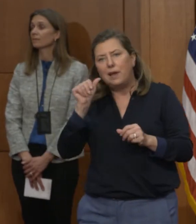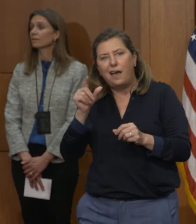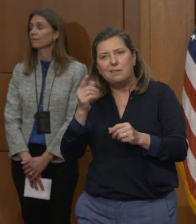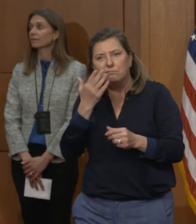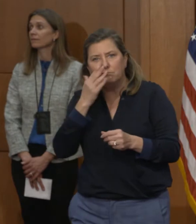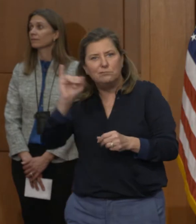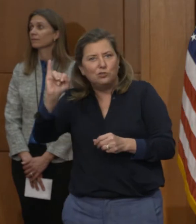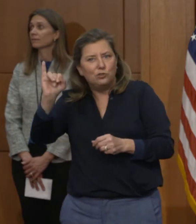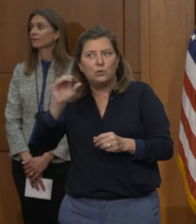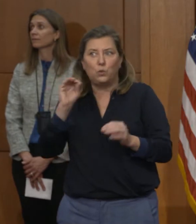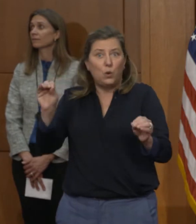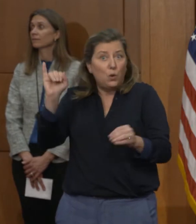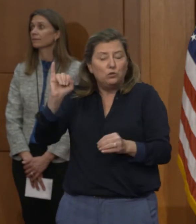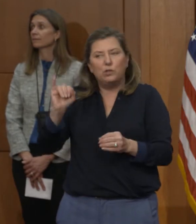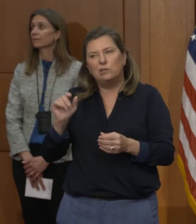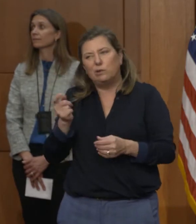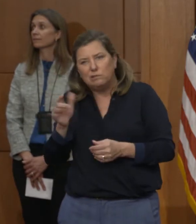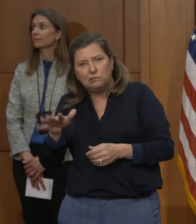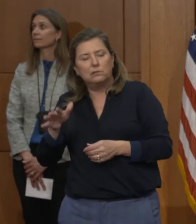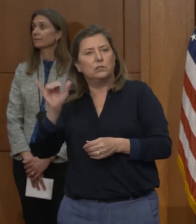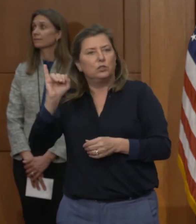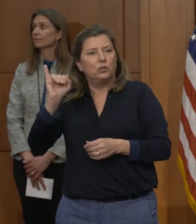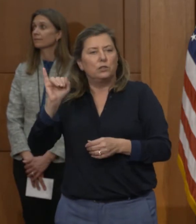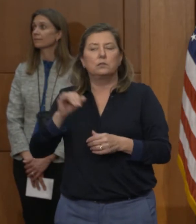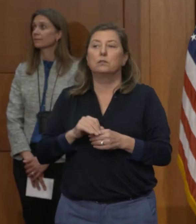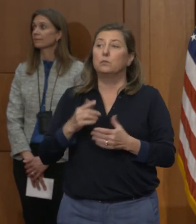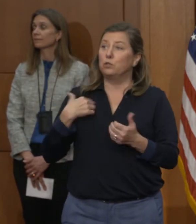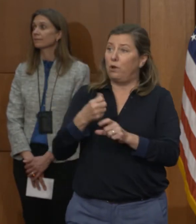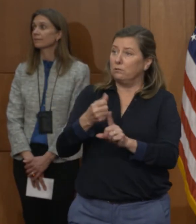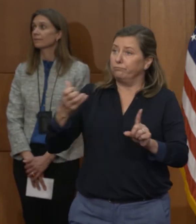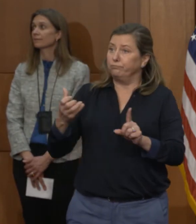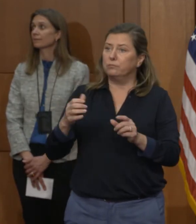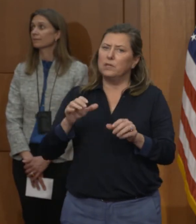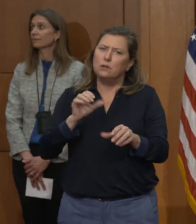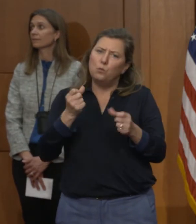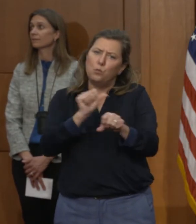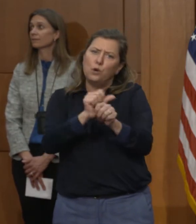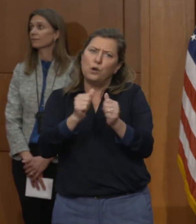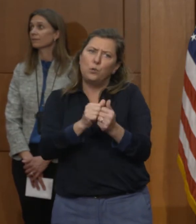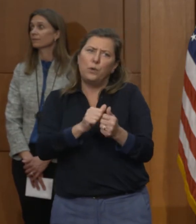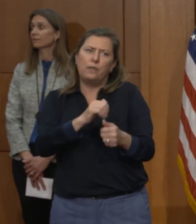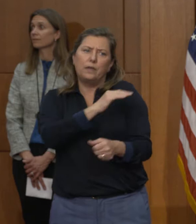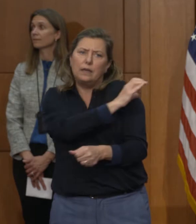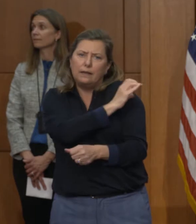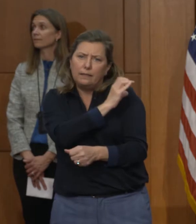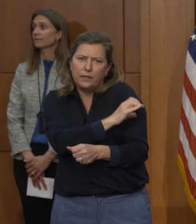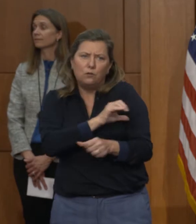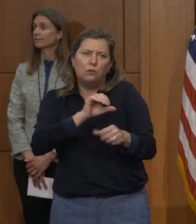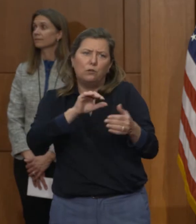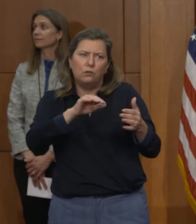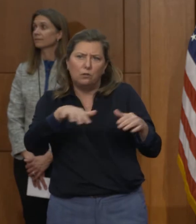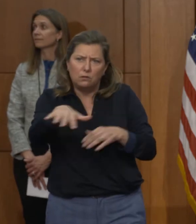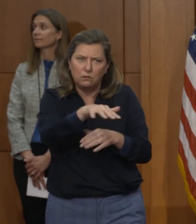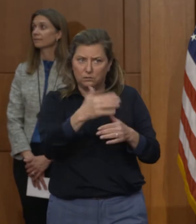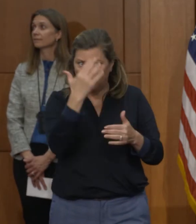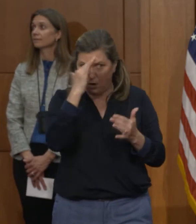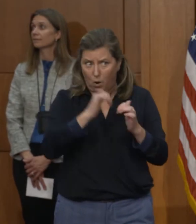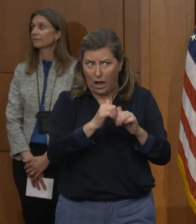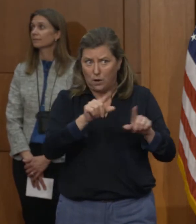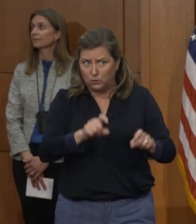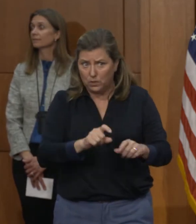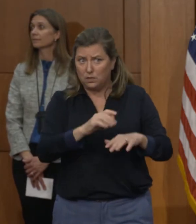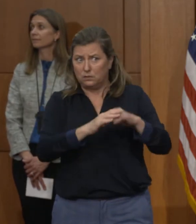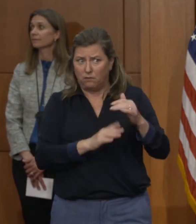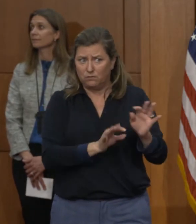to expand, and a lot of that is working with our clinical communities to make sure they feel comfortable and know how to do the test, and make sure we're